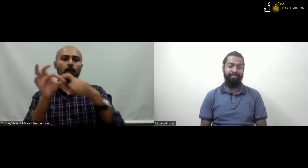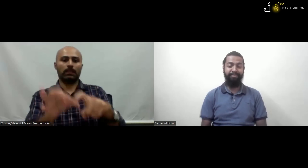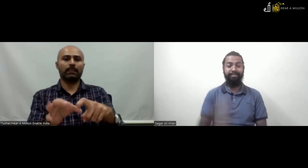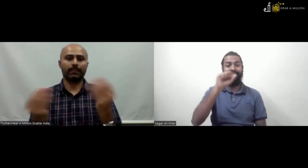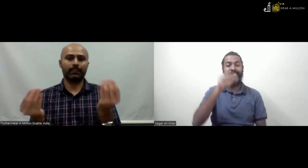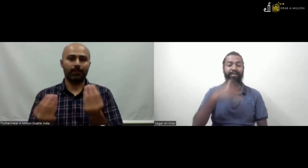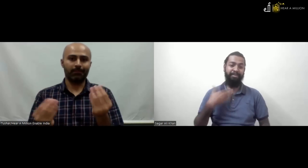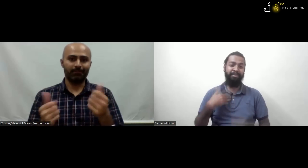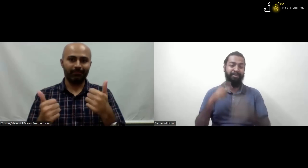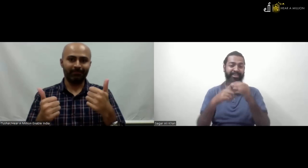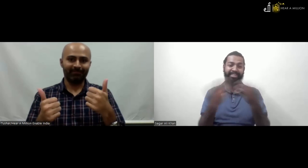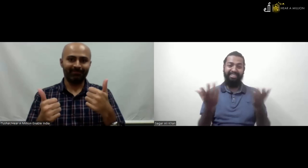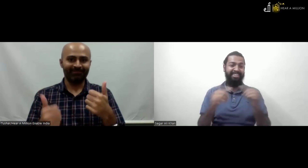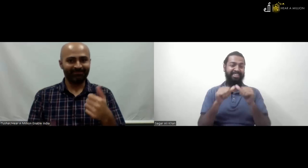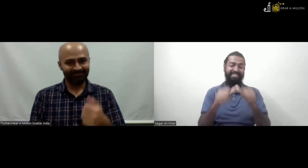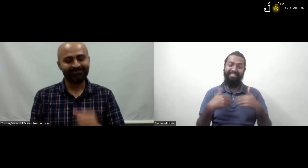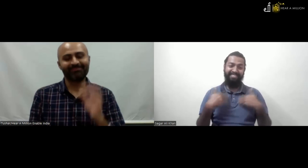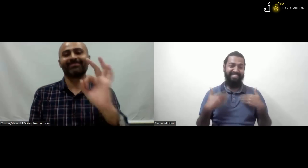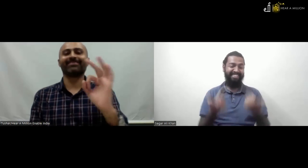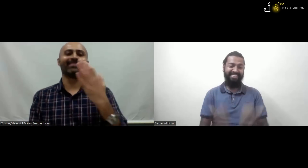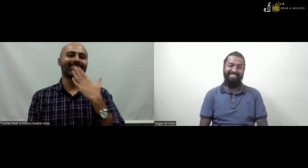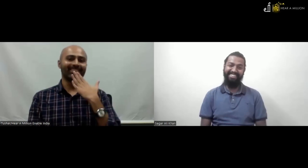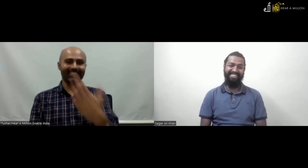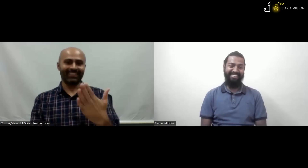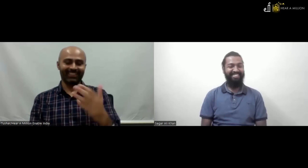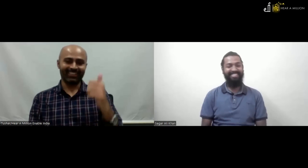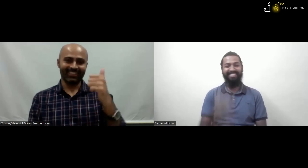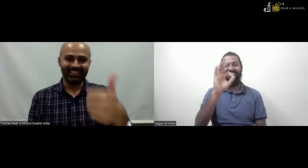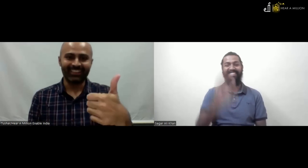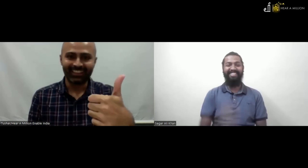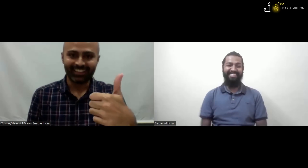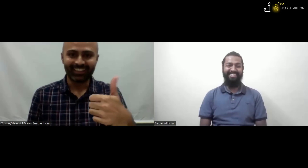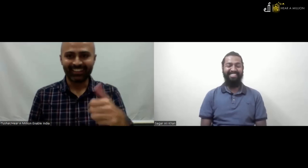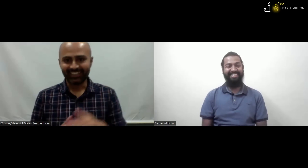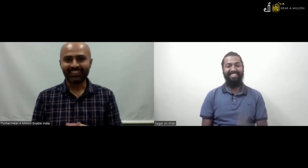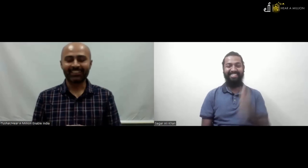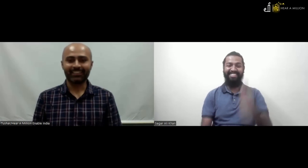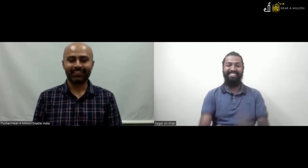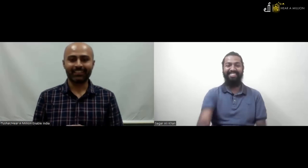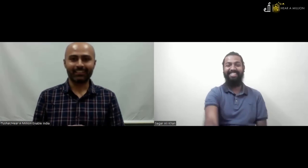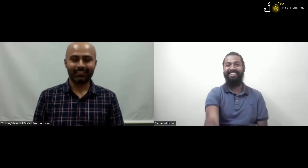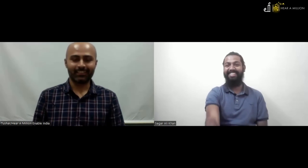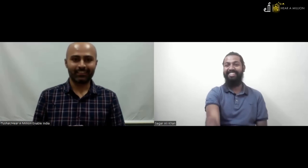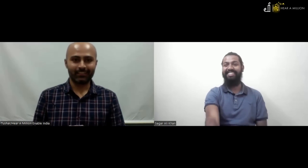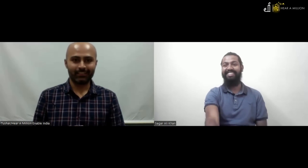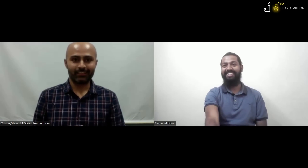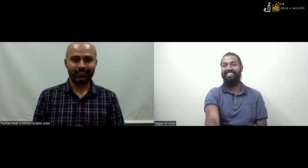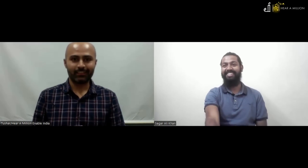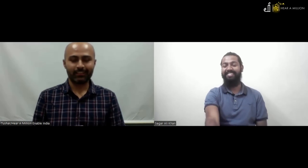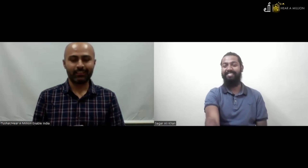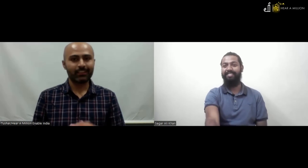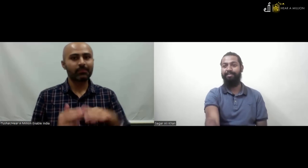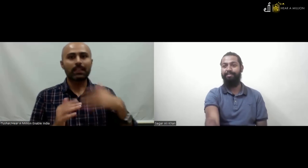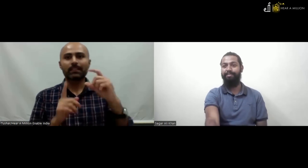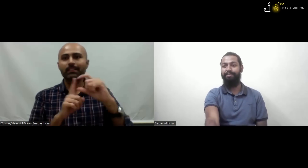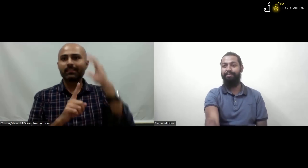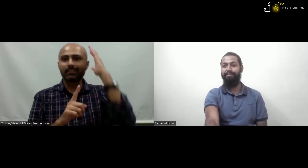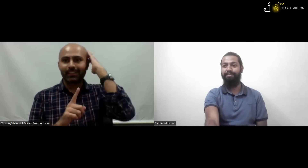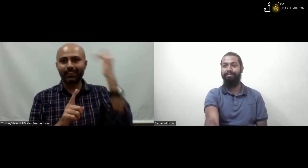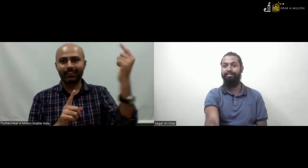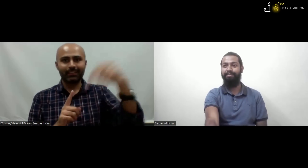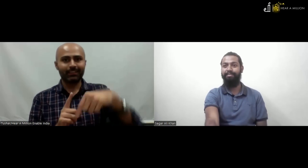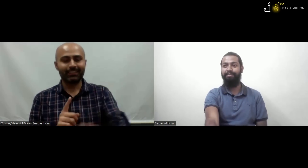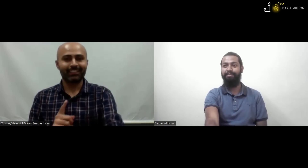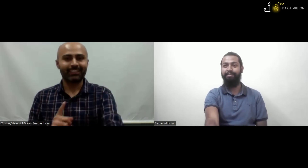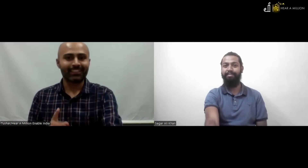story. Hopefully, if there are more questions related to you, we will have you back on. Thank you. I will definitely be interested in answering